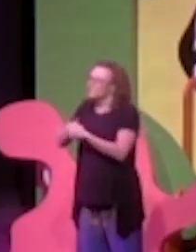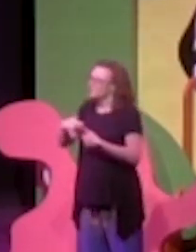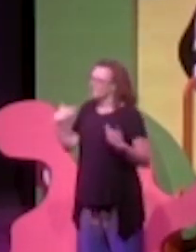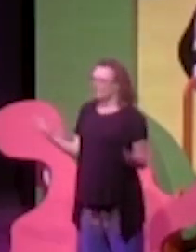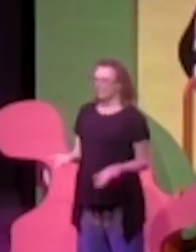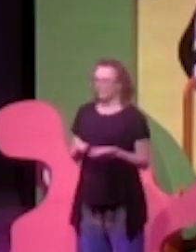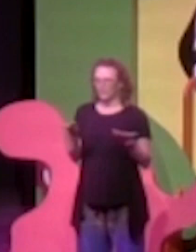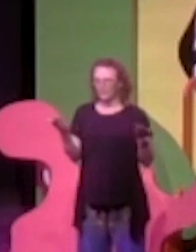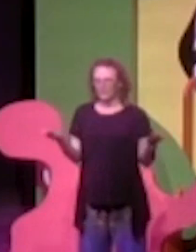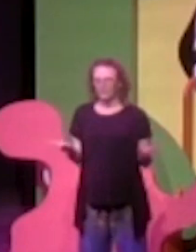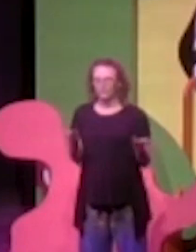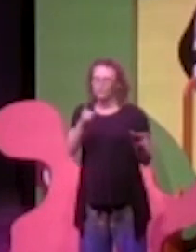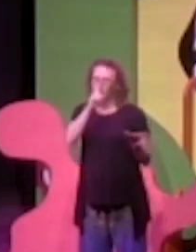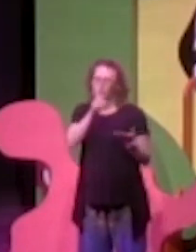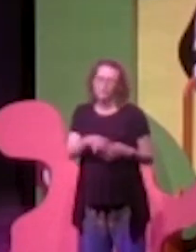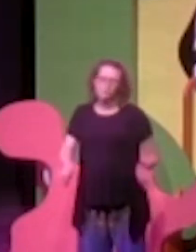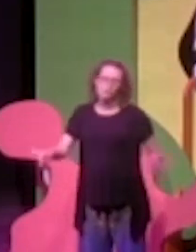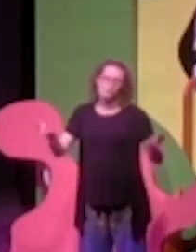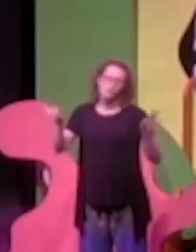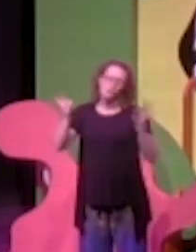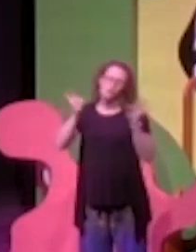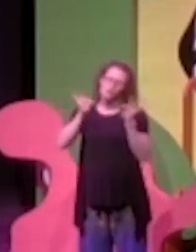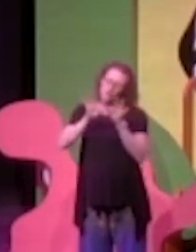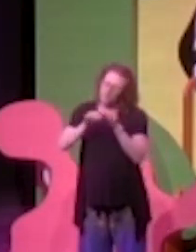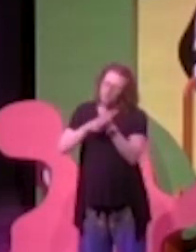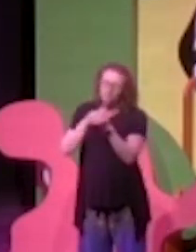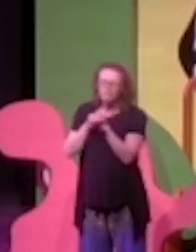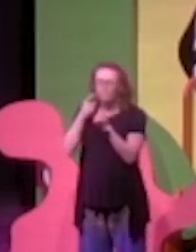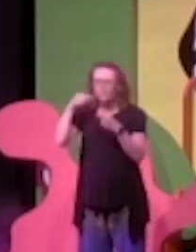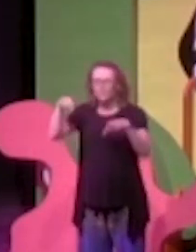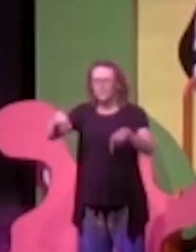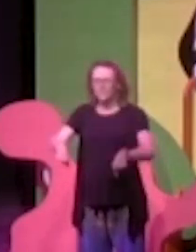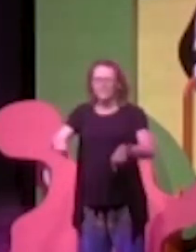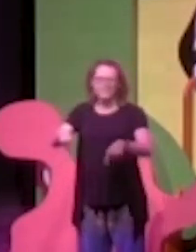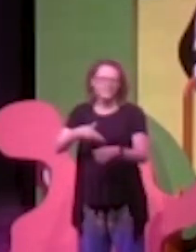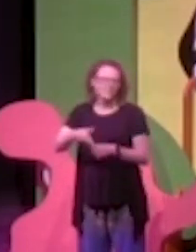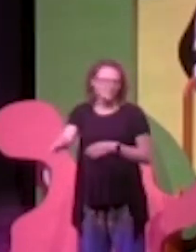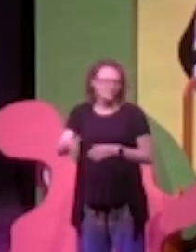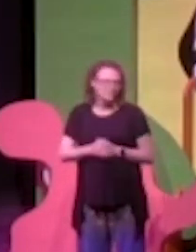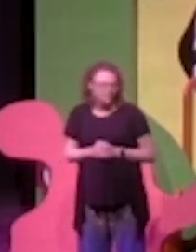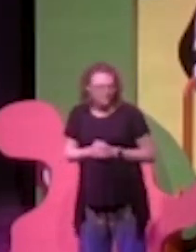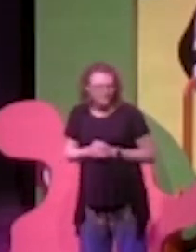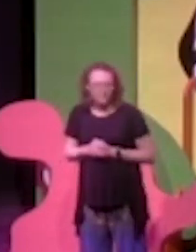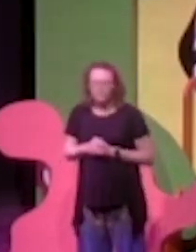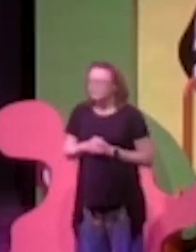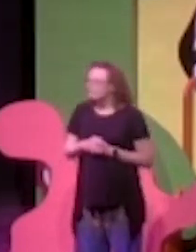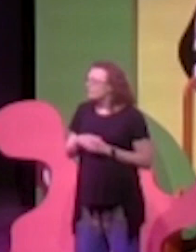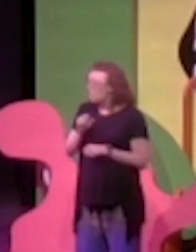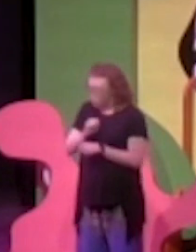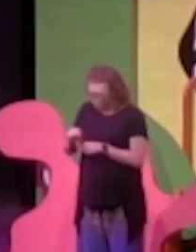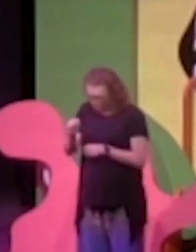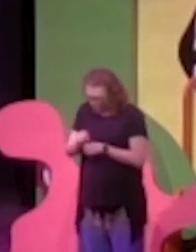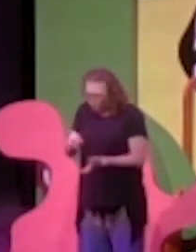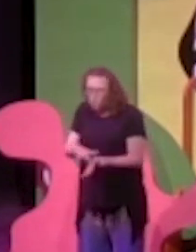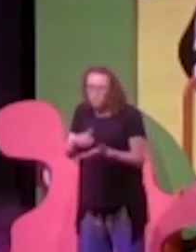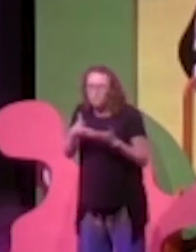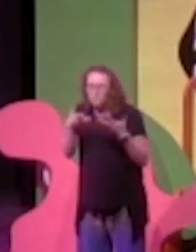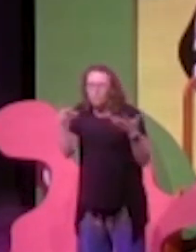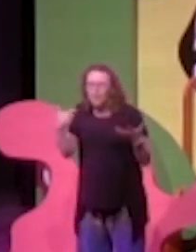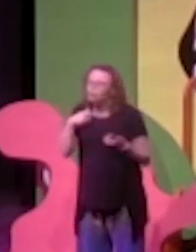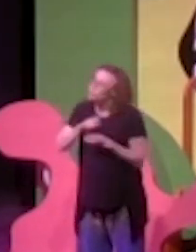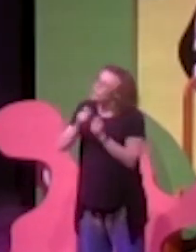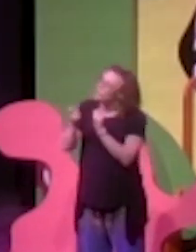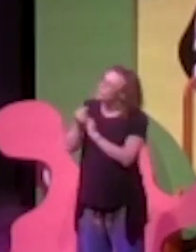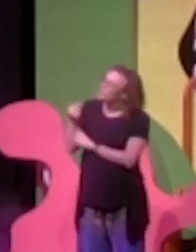we are so important to this work. This work has to happen, even if it's a minute thing of like, I'm changing a grant guideline, that's